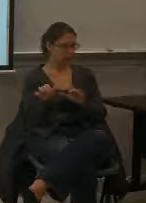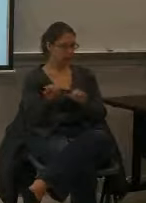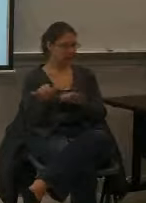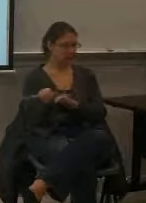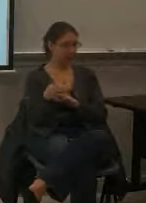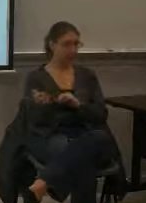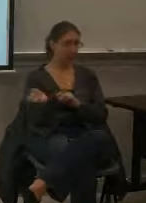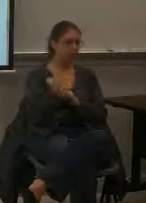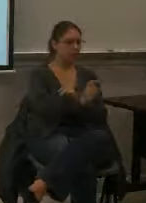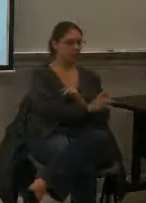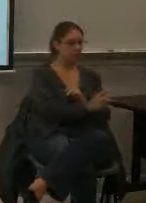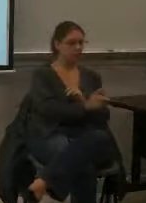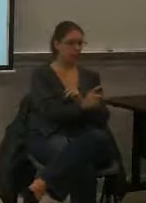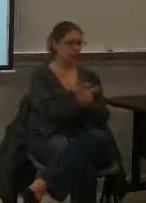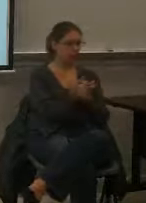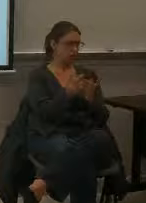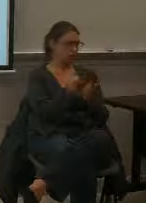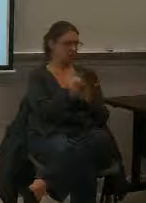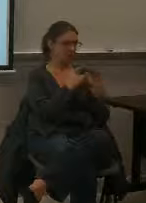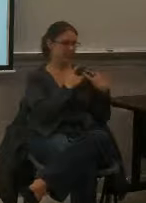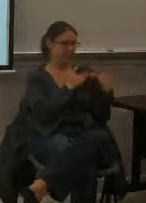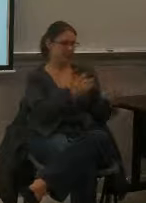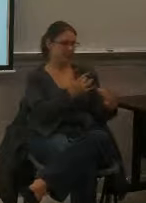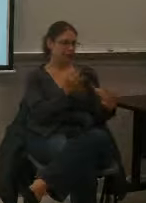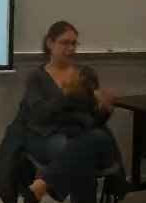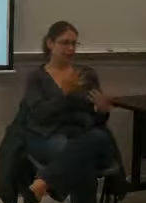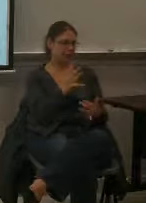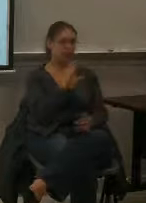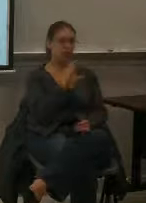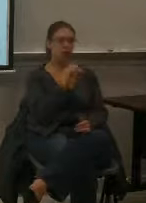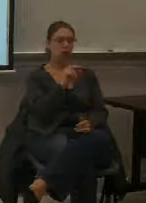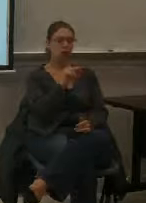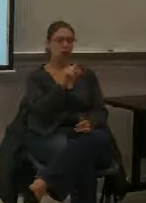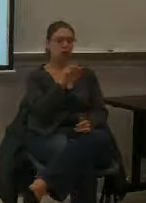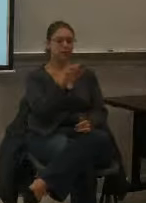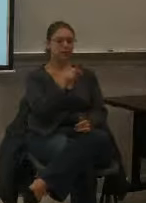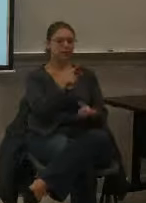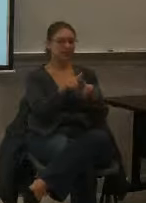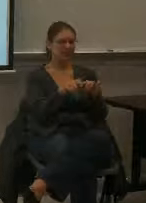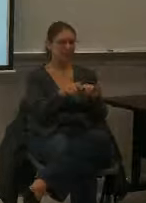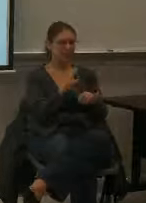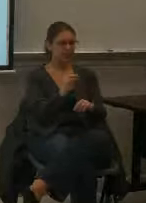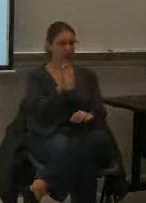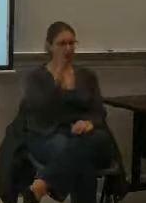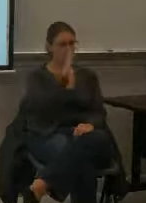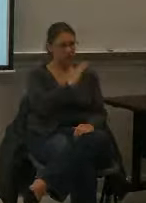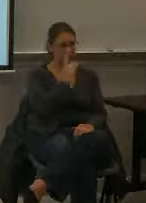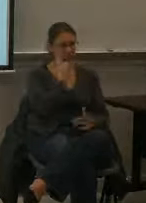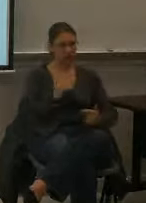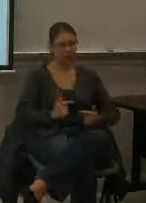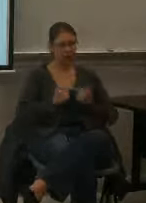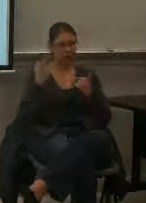same back. And so that tends to be sort of context dependent and peculiar to life histories in the natural